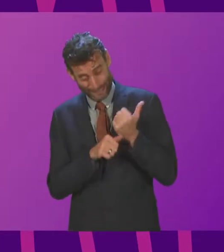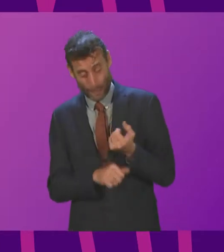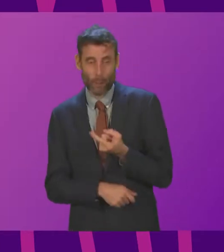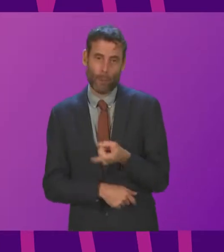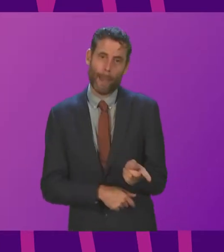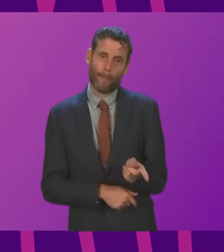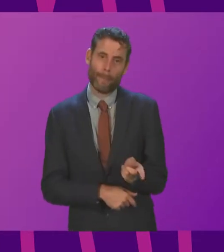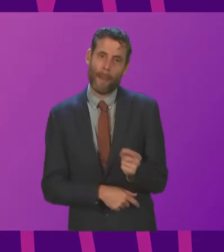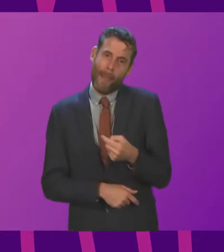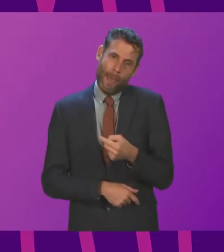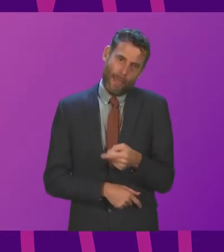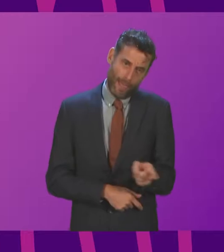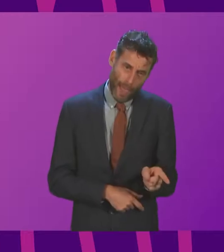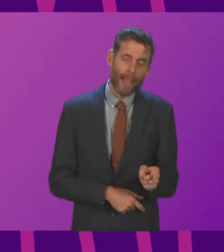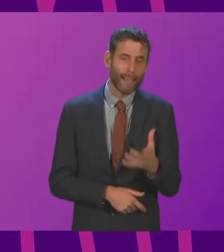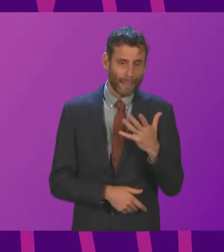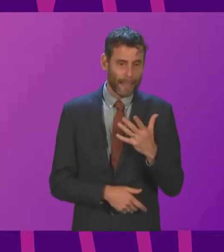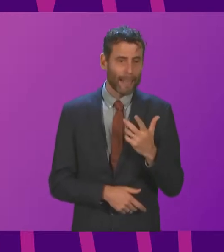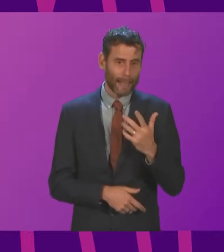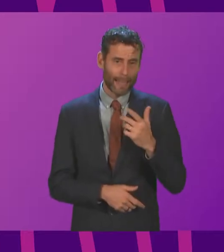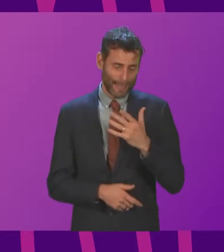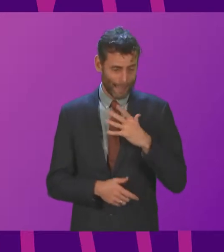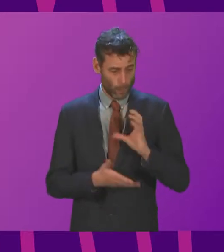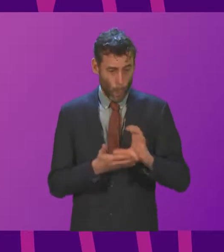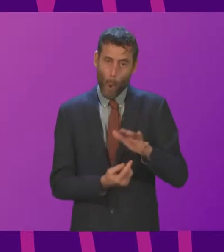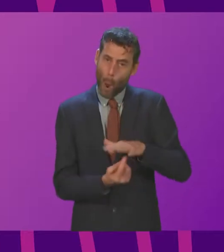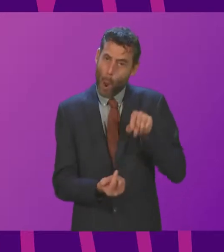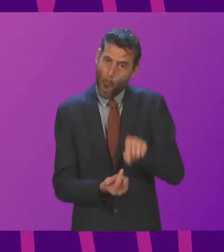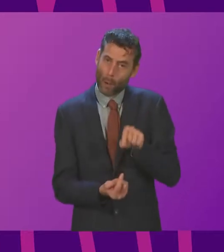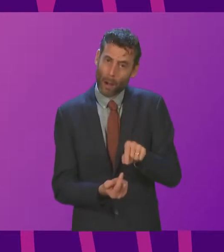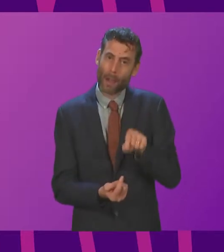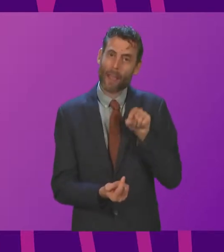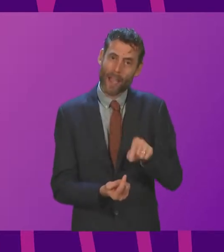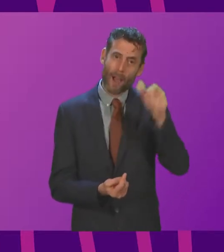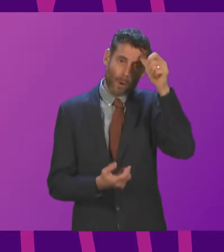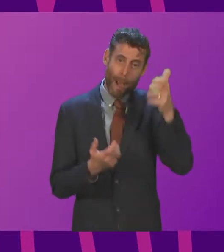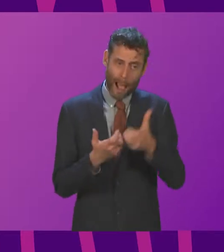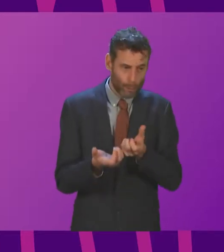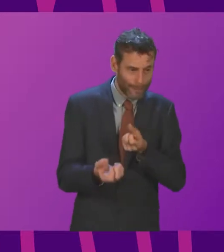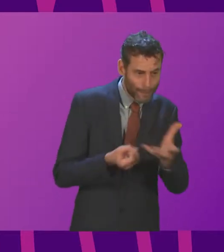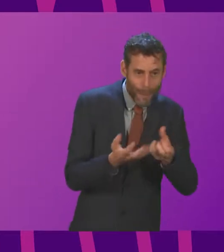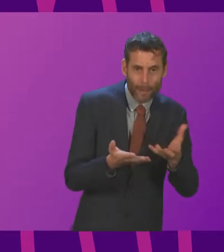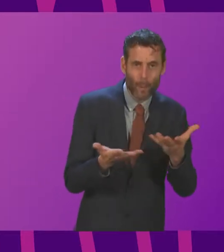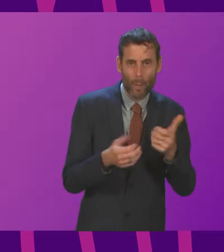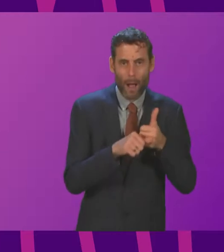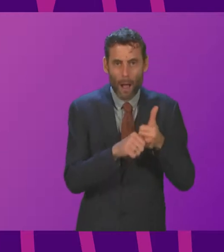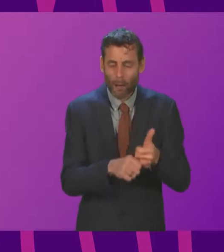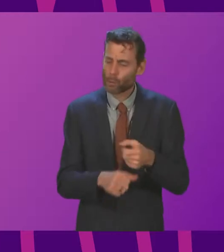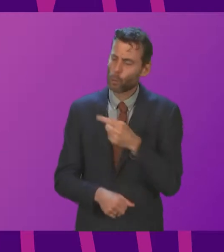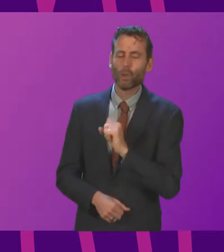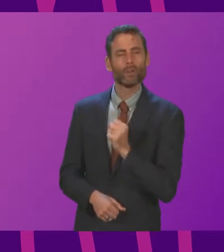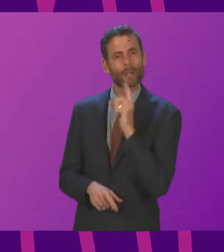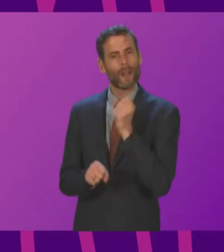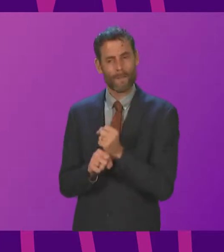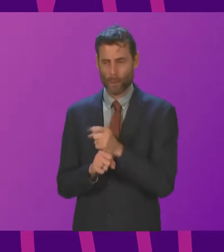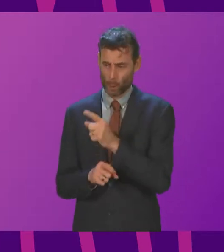suited to ensure that the aid is distributed where it is most needed. Can I ask the First Minister what steps can the Scottish